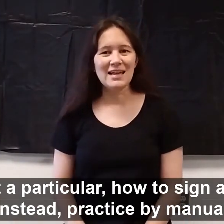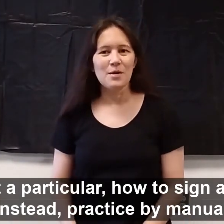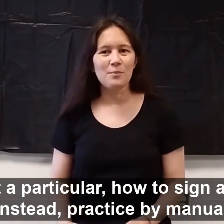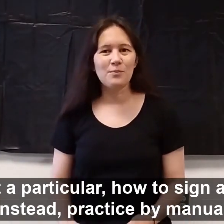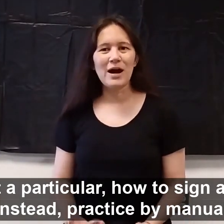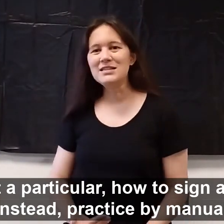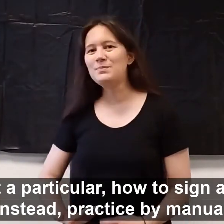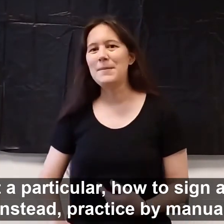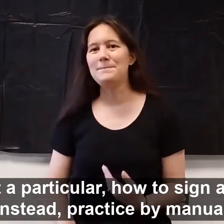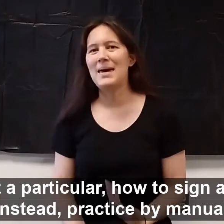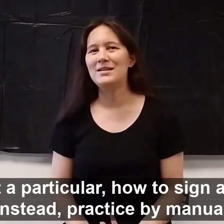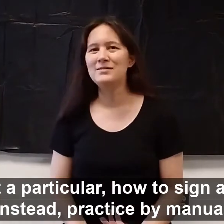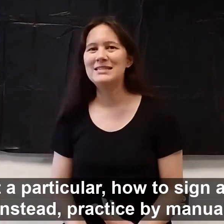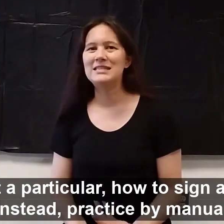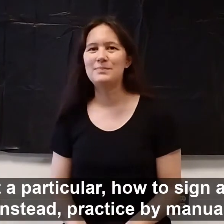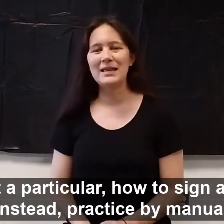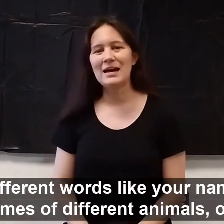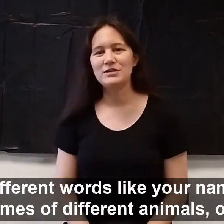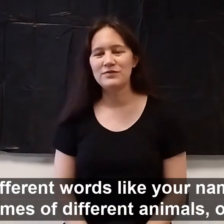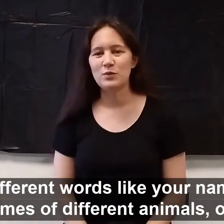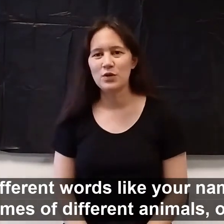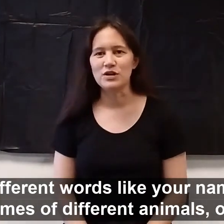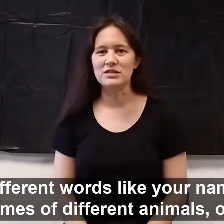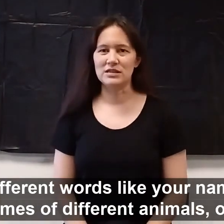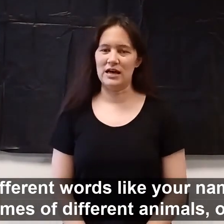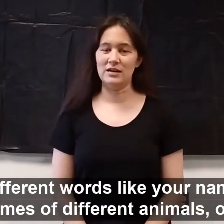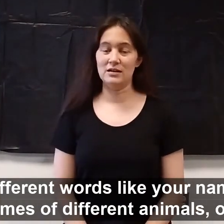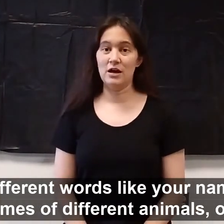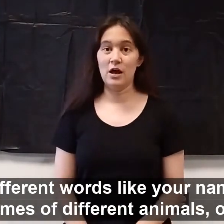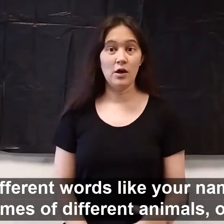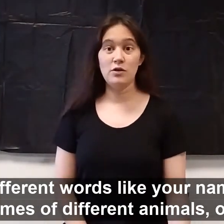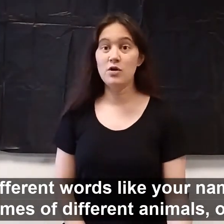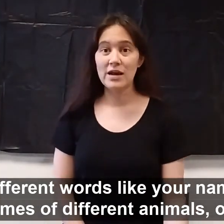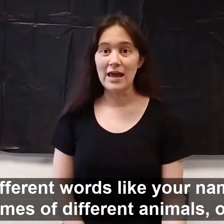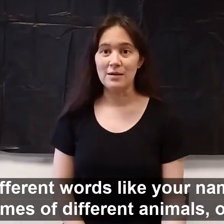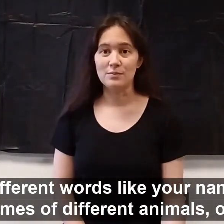Instead, practice by manually spelling out different words, like your name,